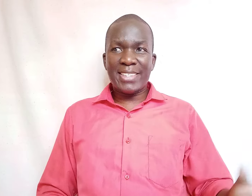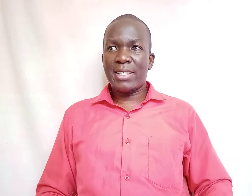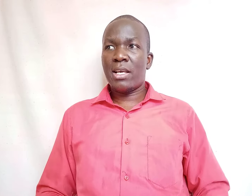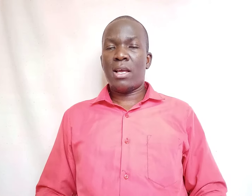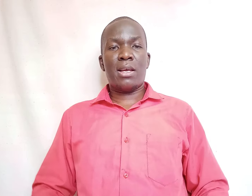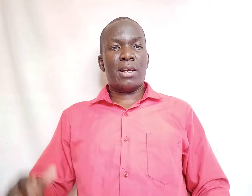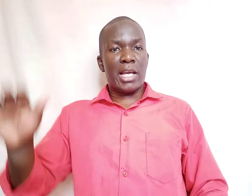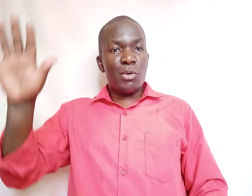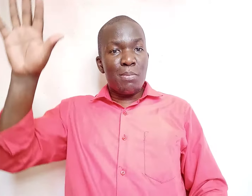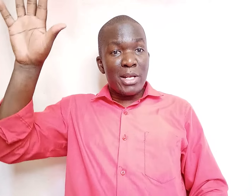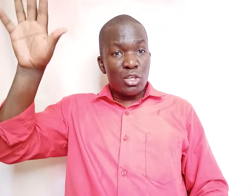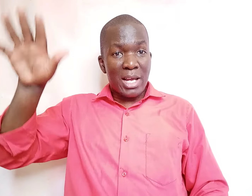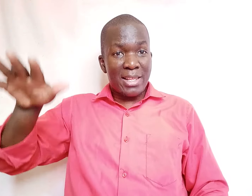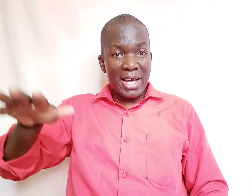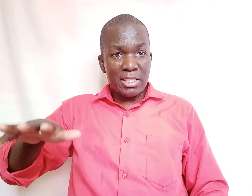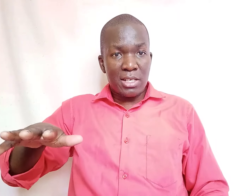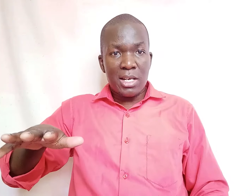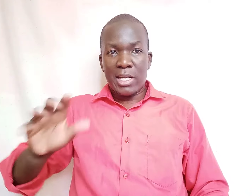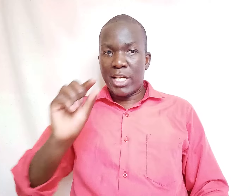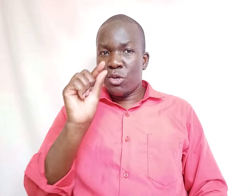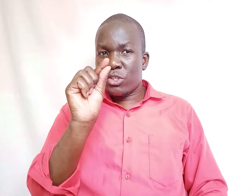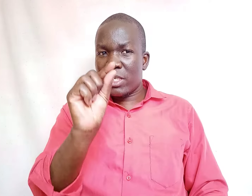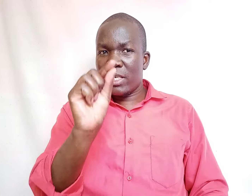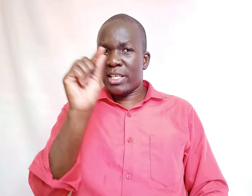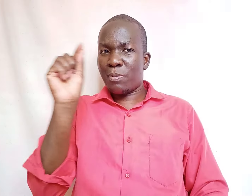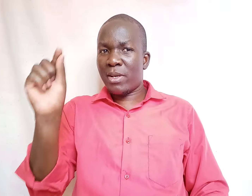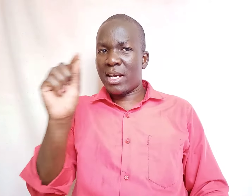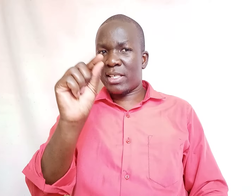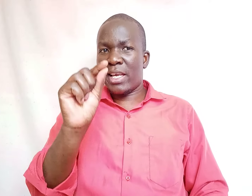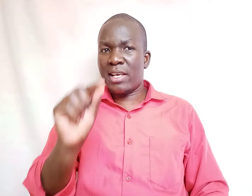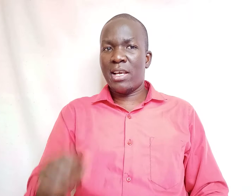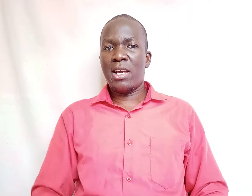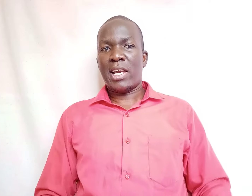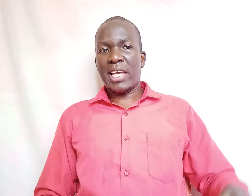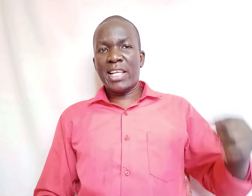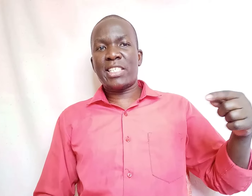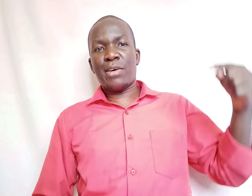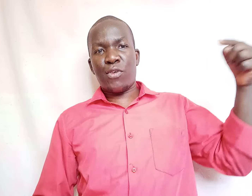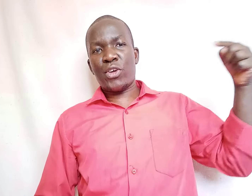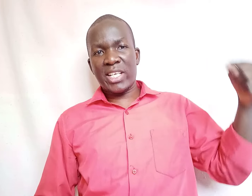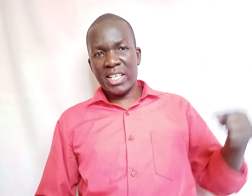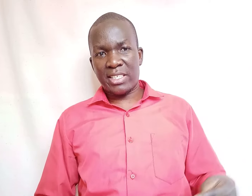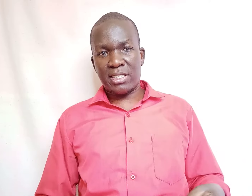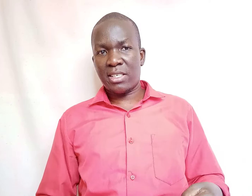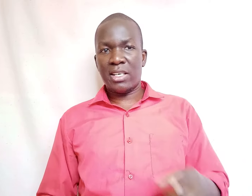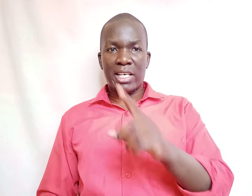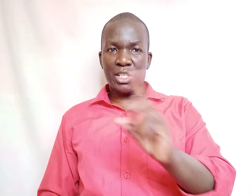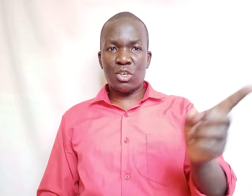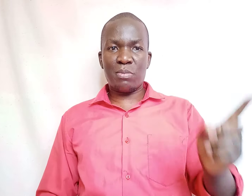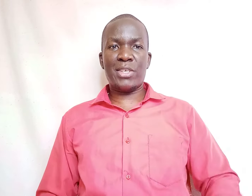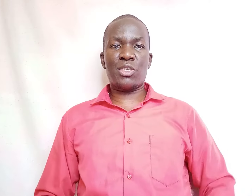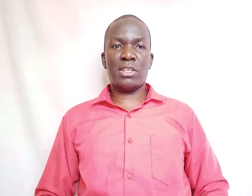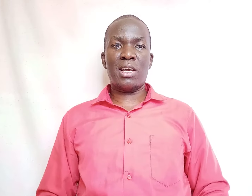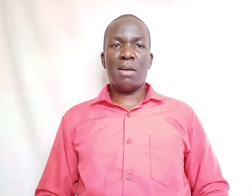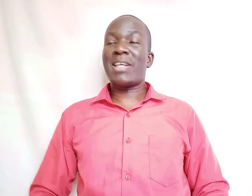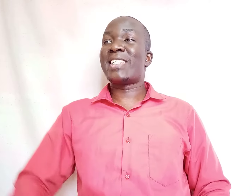pens. He will mention like that. Did you see the speaker saying he needs the following lists? He did not mention, but he